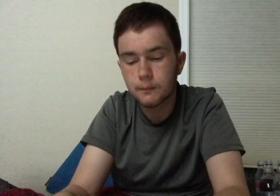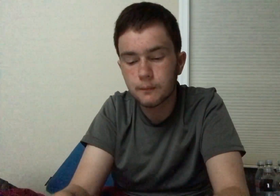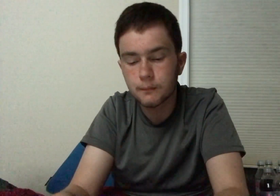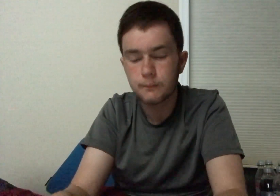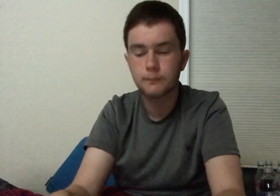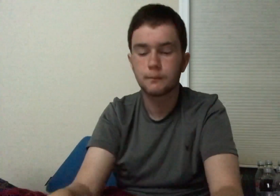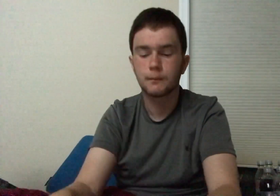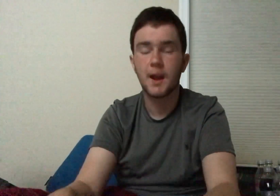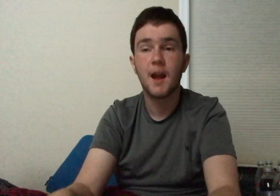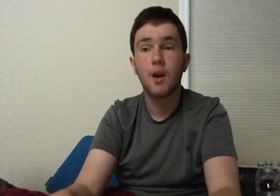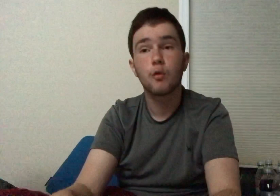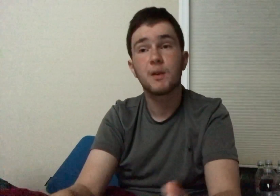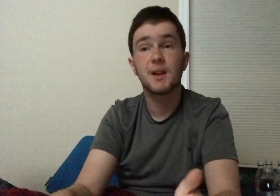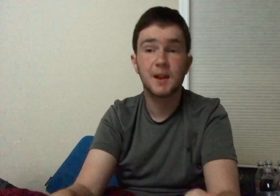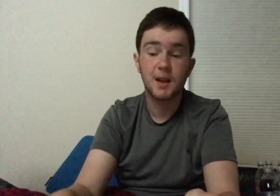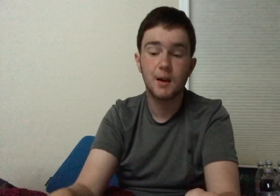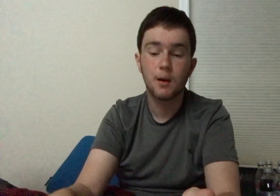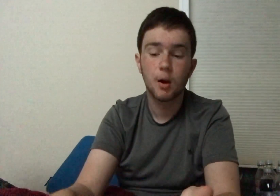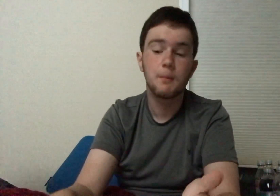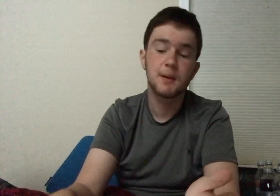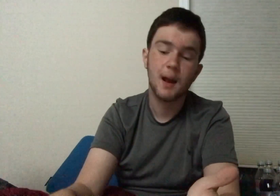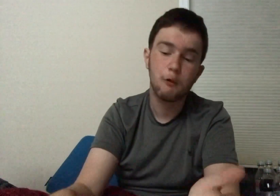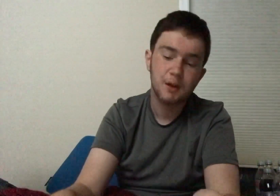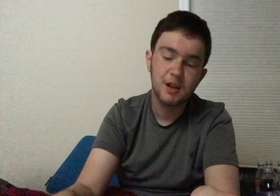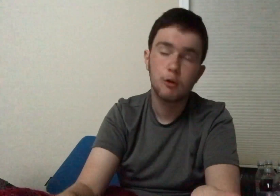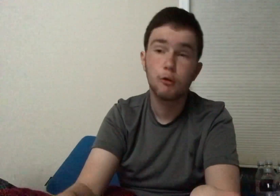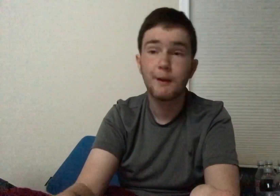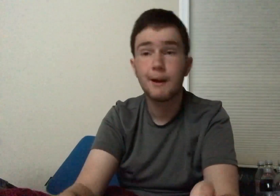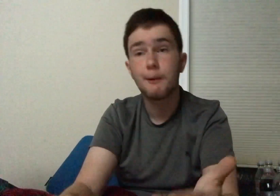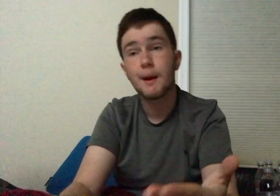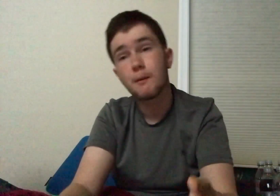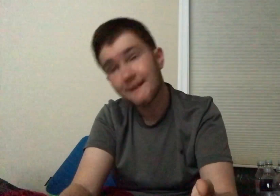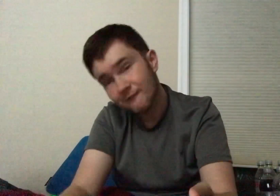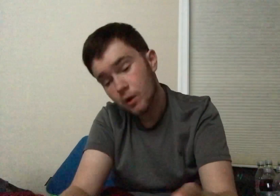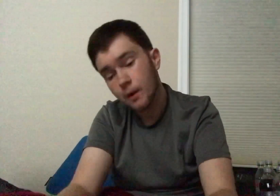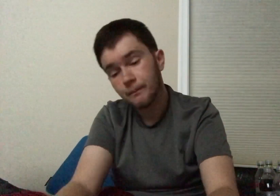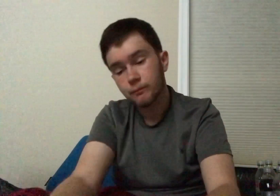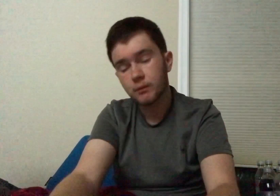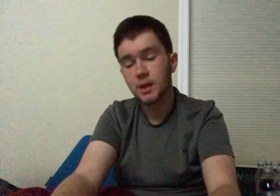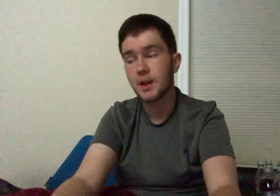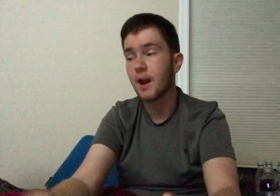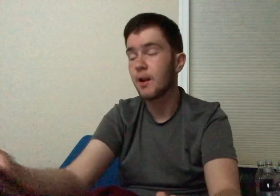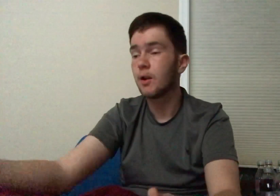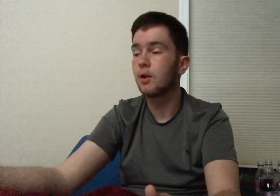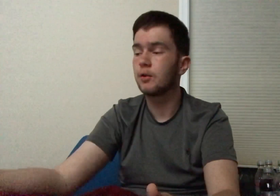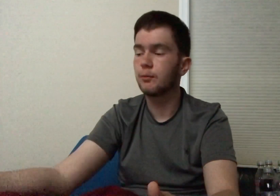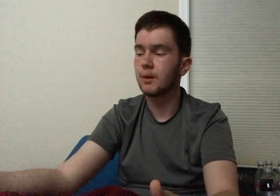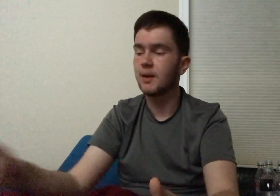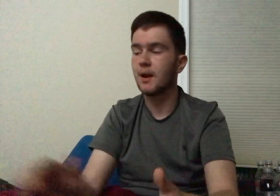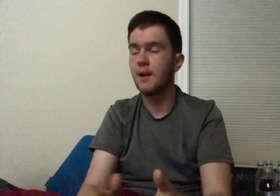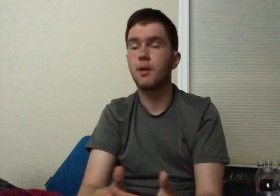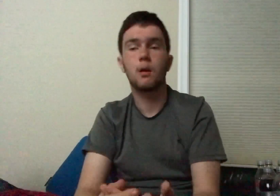tough. We fall down, we get up, it's how we do. We from, we got us, we got love,